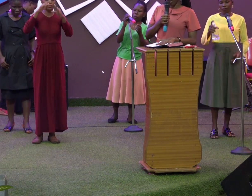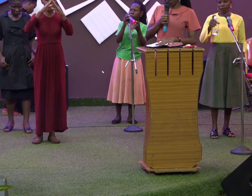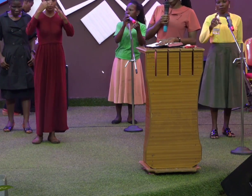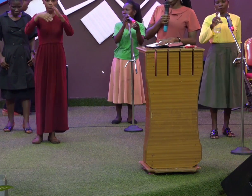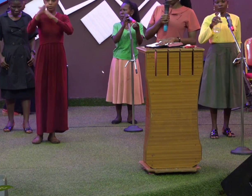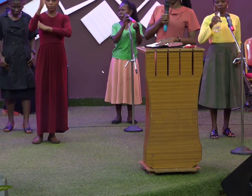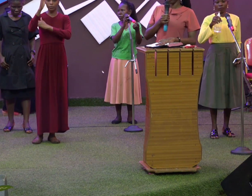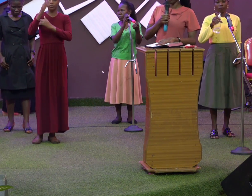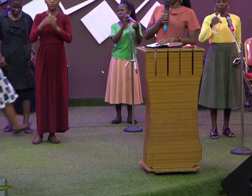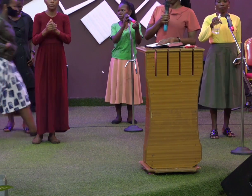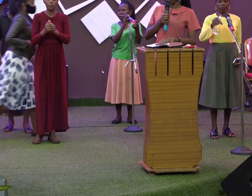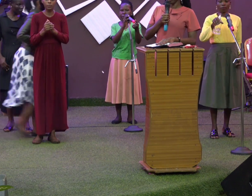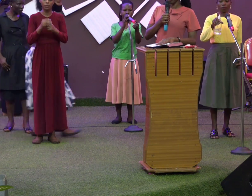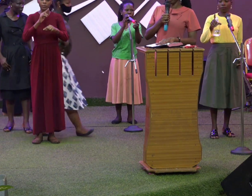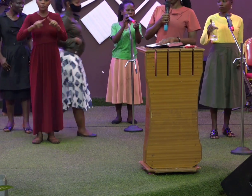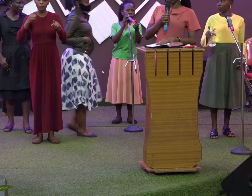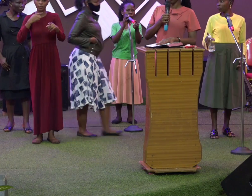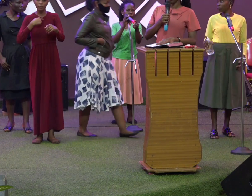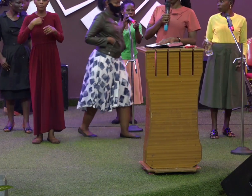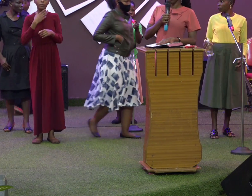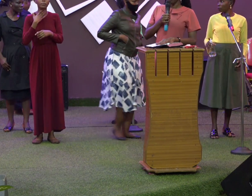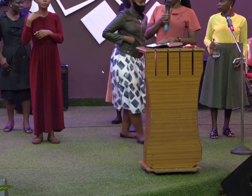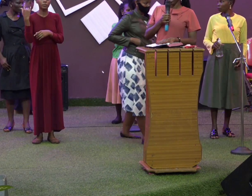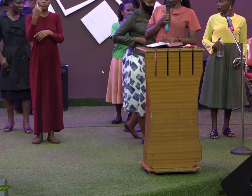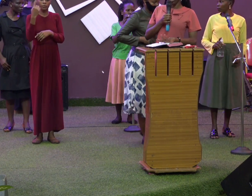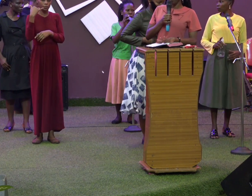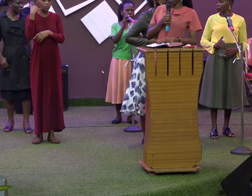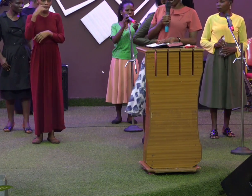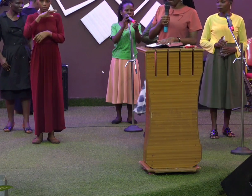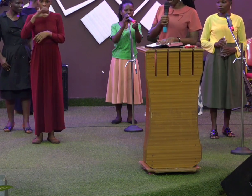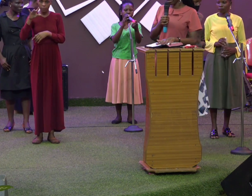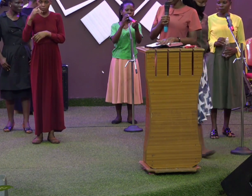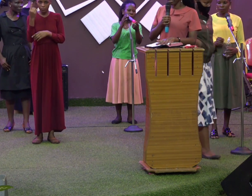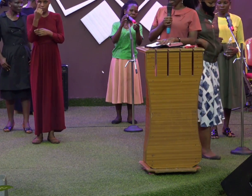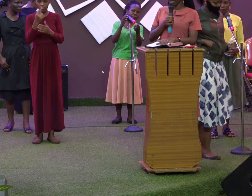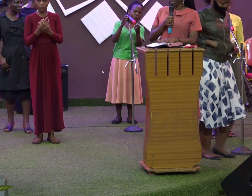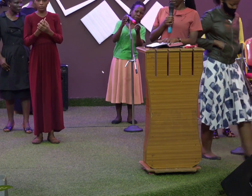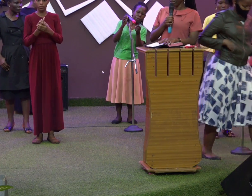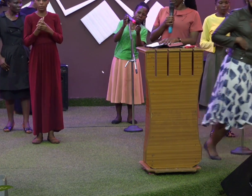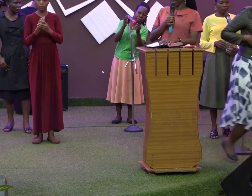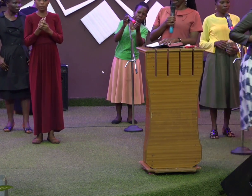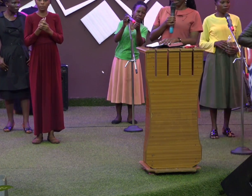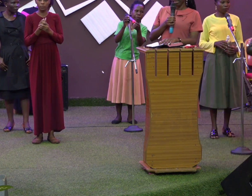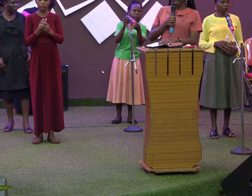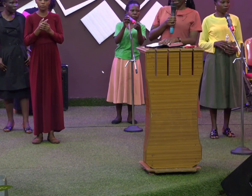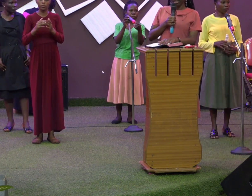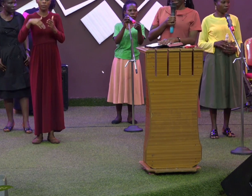house of the Lord. But I want the phone numbers, so